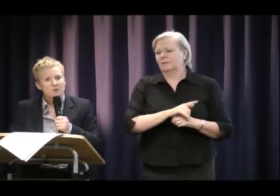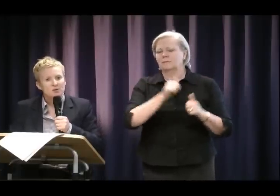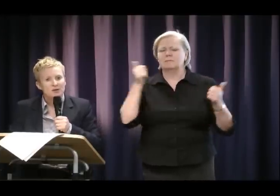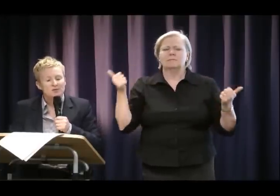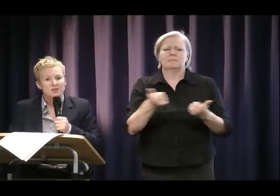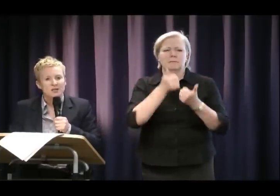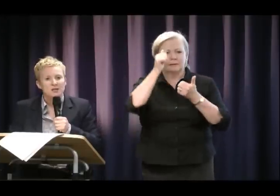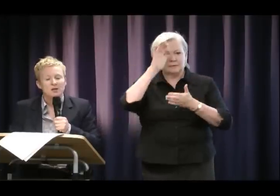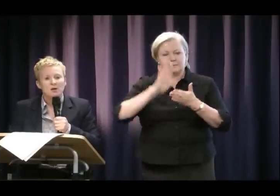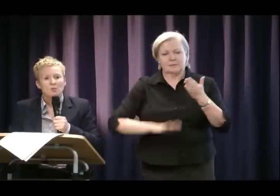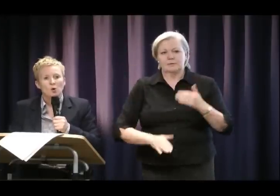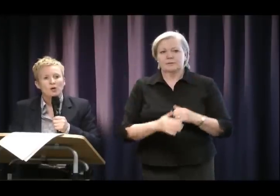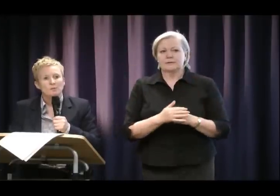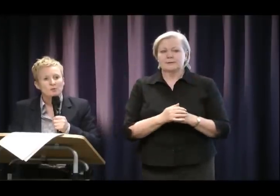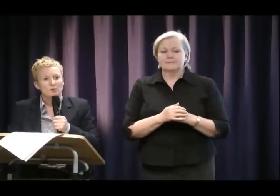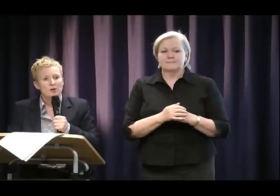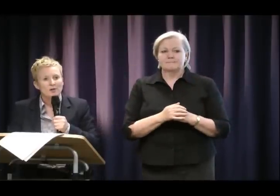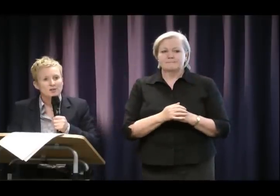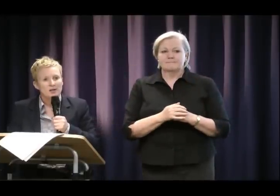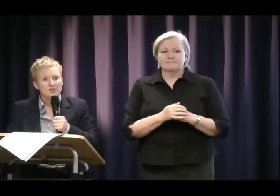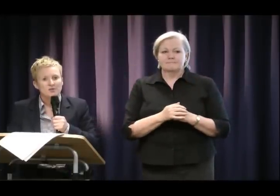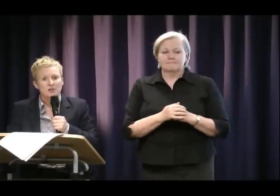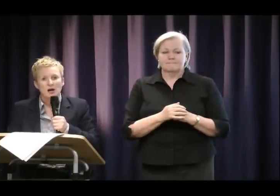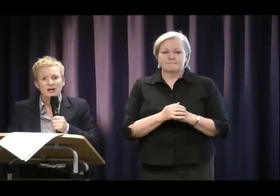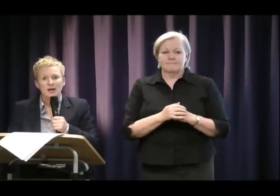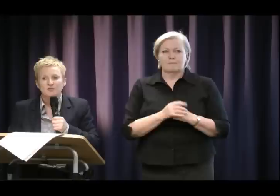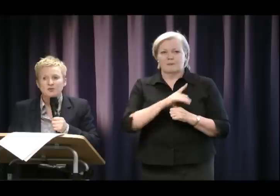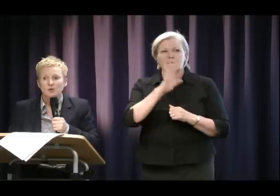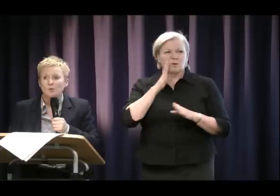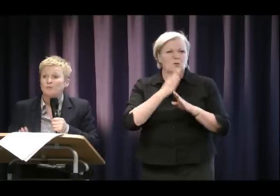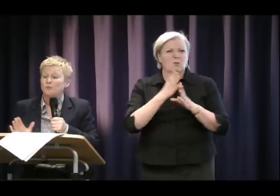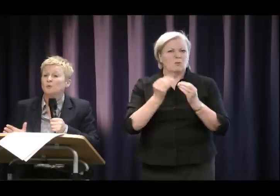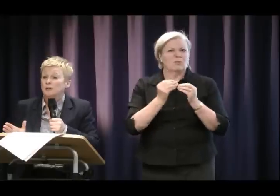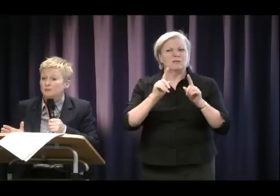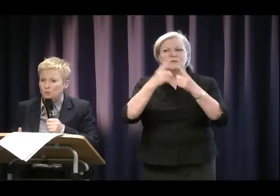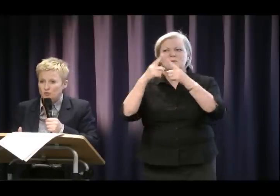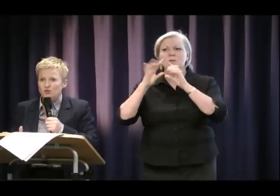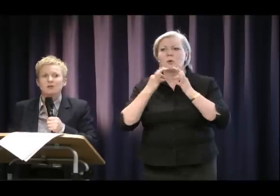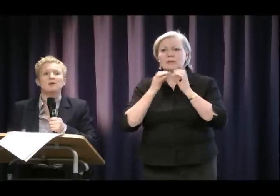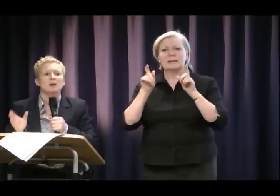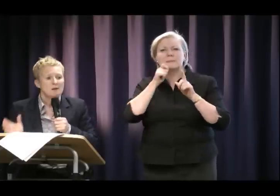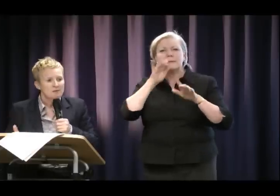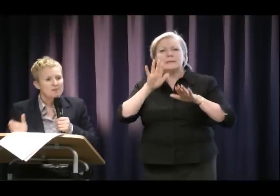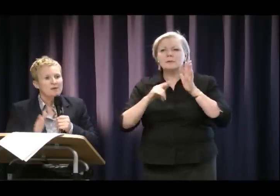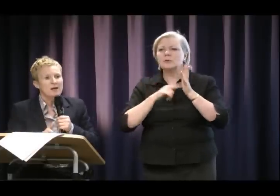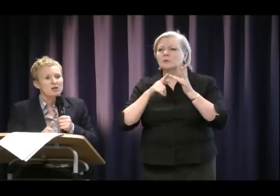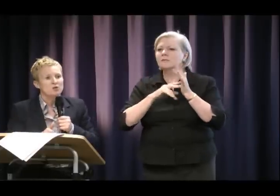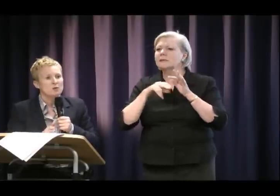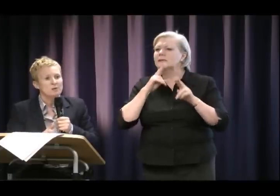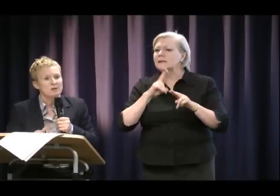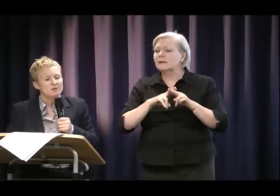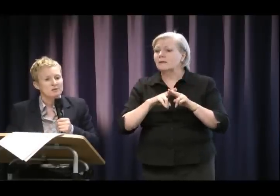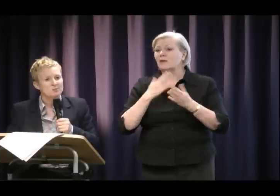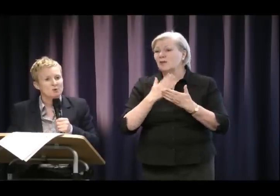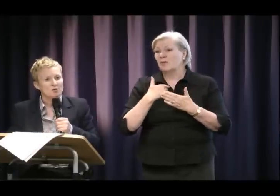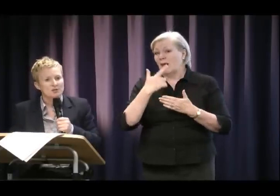of experience in working with organisations like ours, so we feel really fortunate that